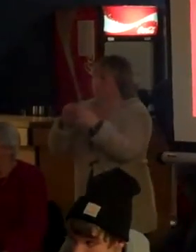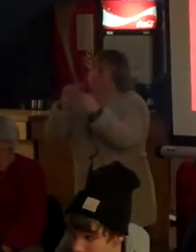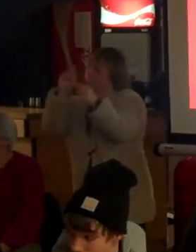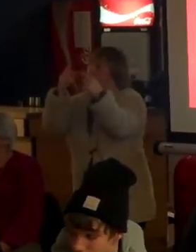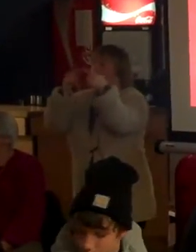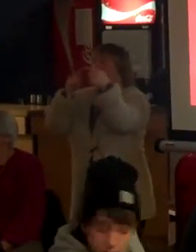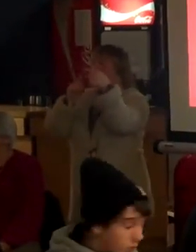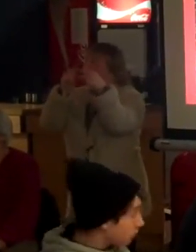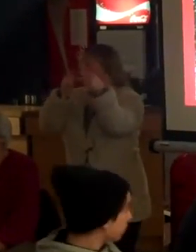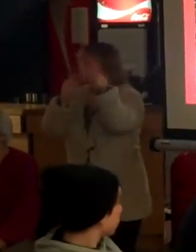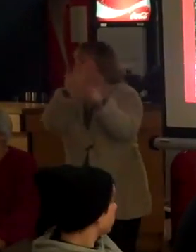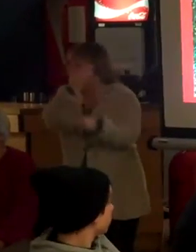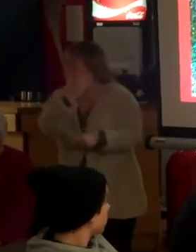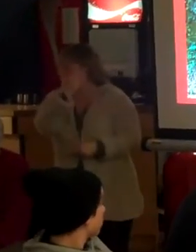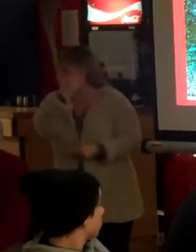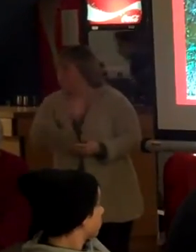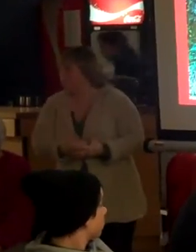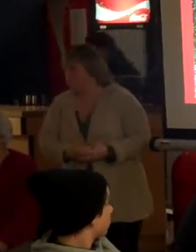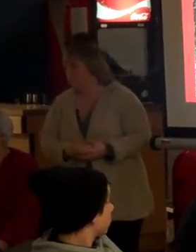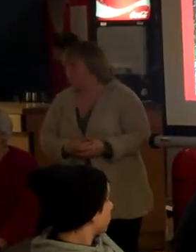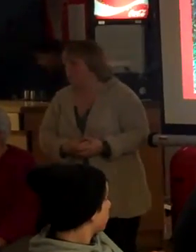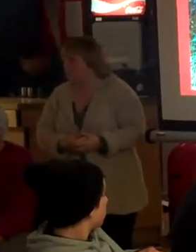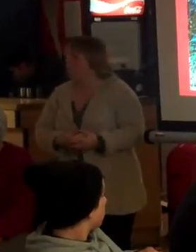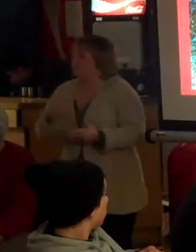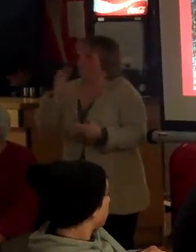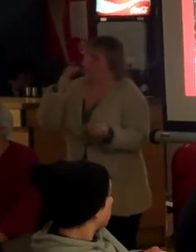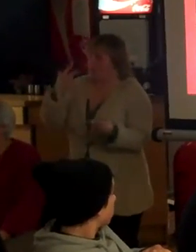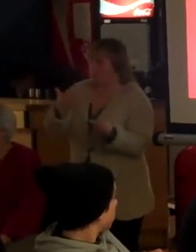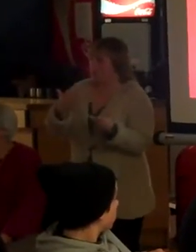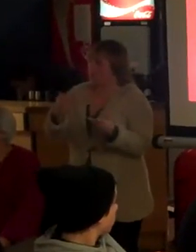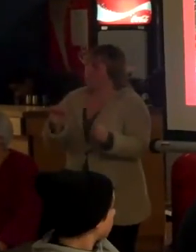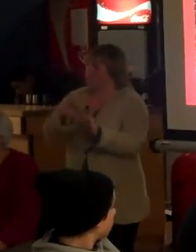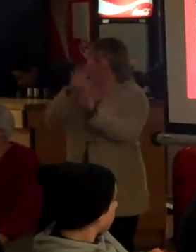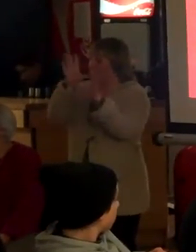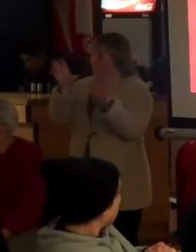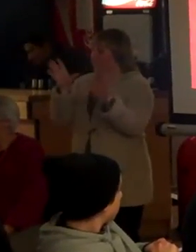so that we can avail water, safe and clean water for our community.